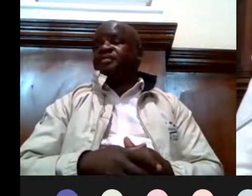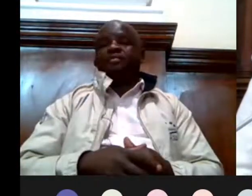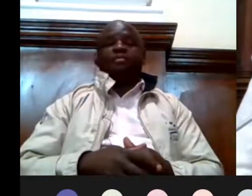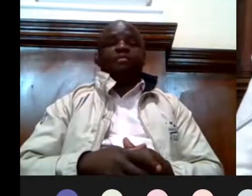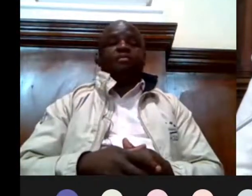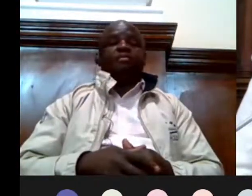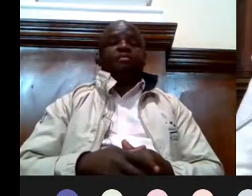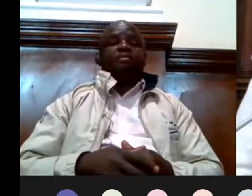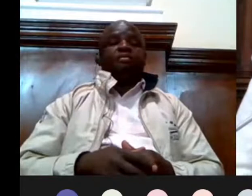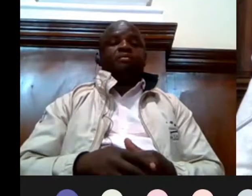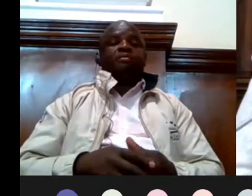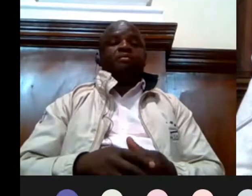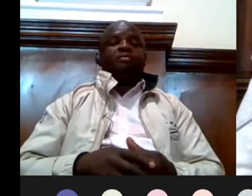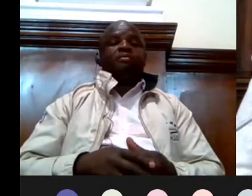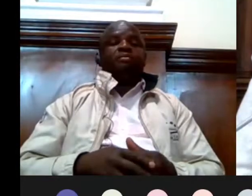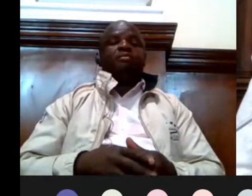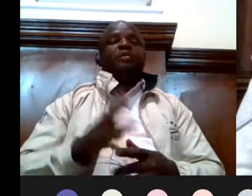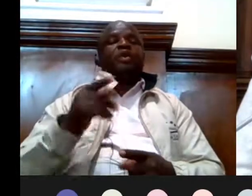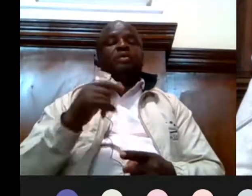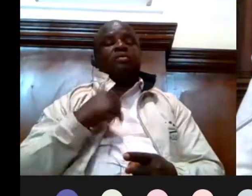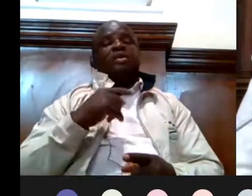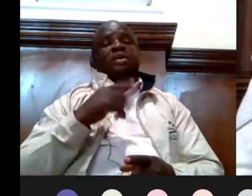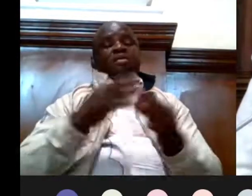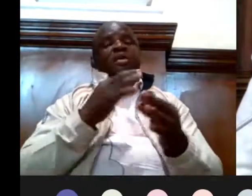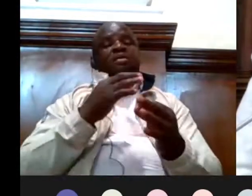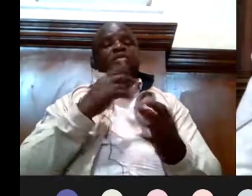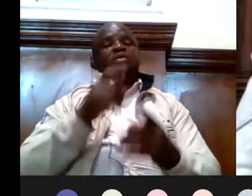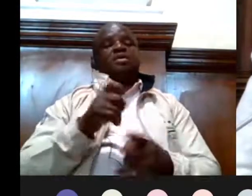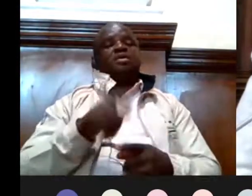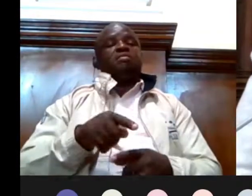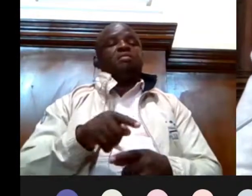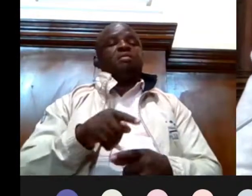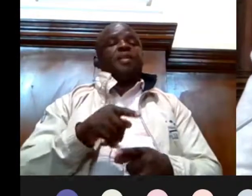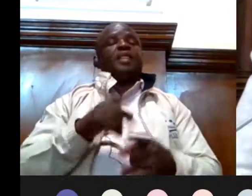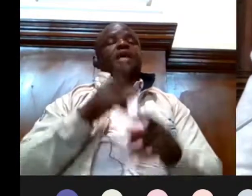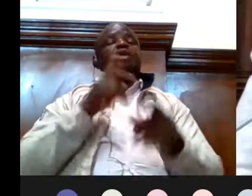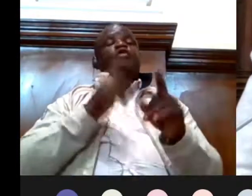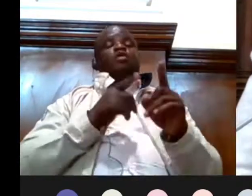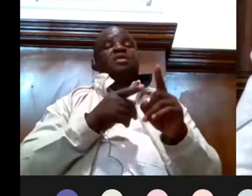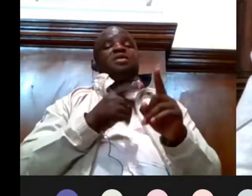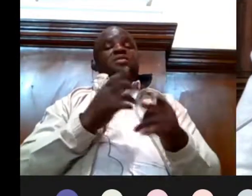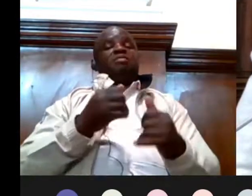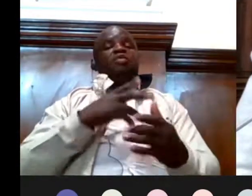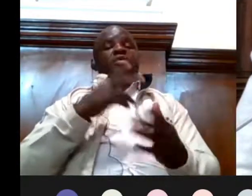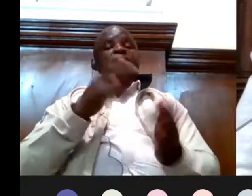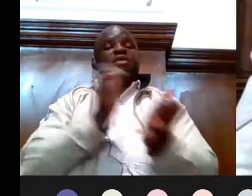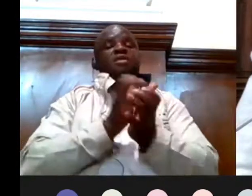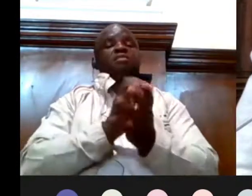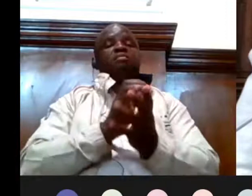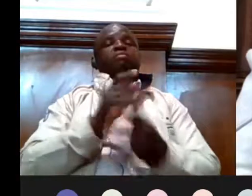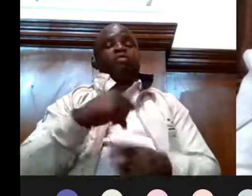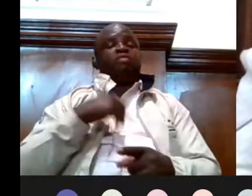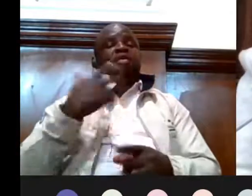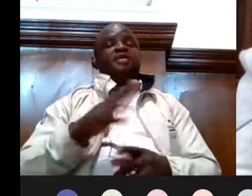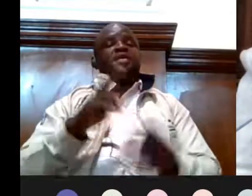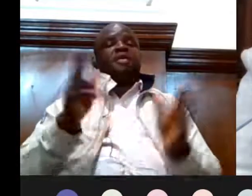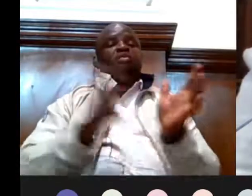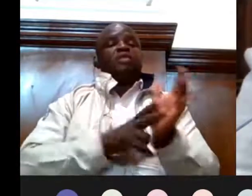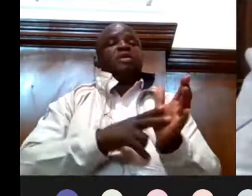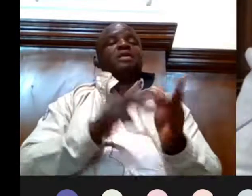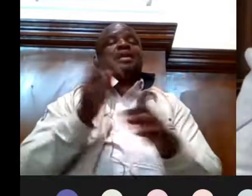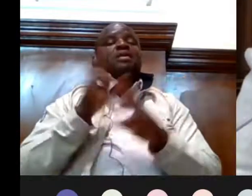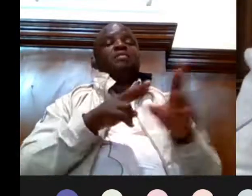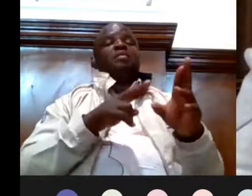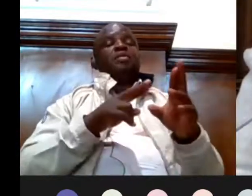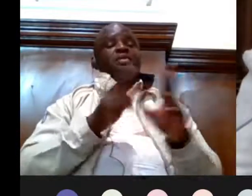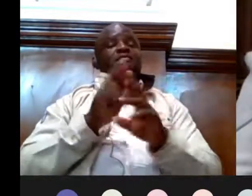Madam Speaker, can I repeat my question? On the notice of the plenary, in the workroom, we approved